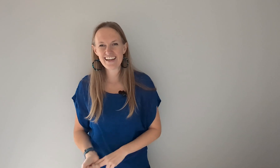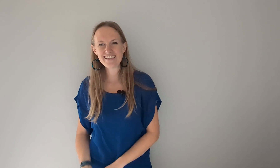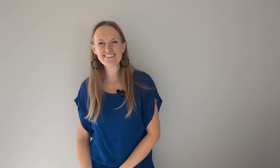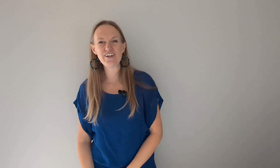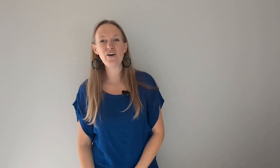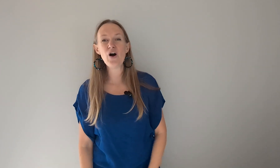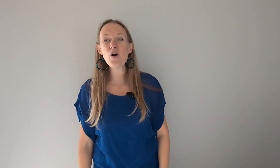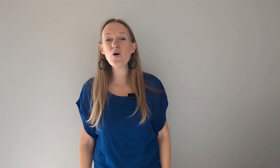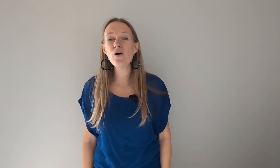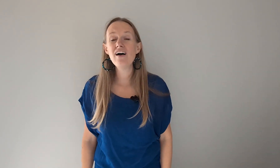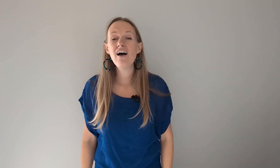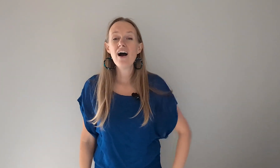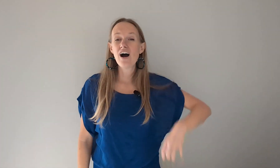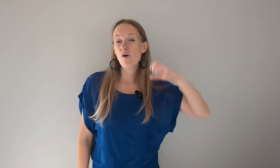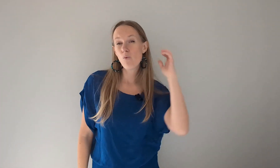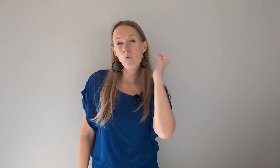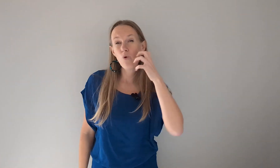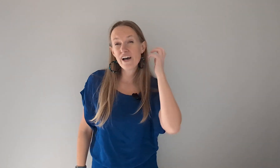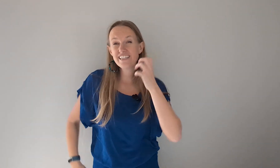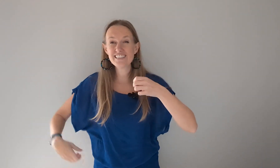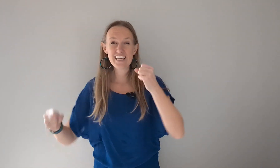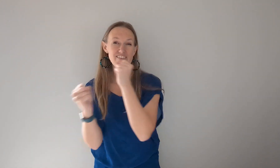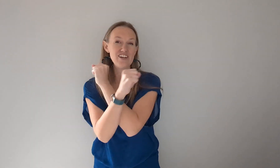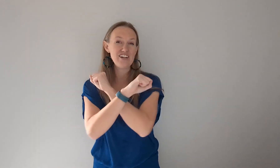okay? So, oh, what a Savior.